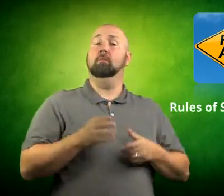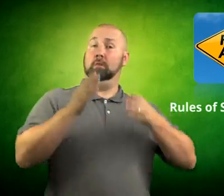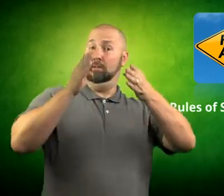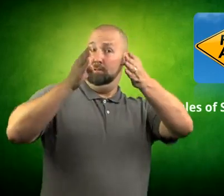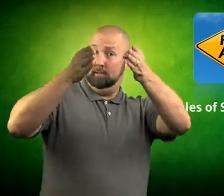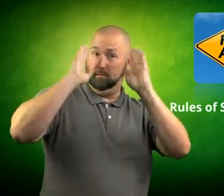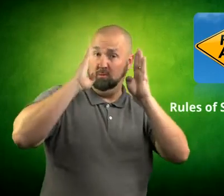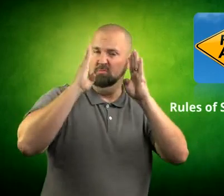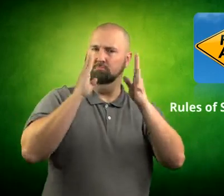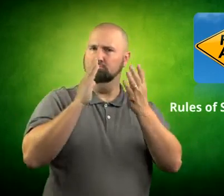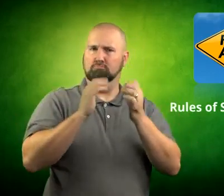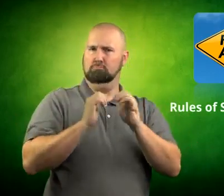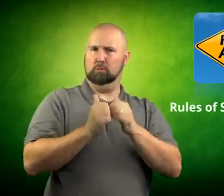go around.